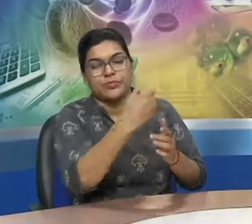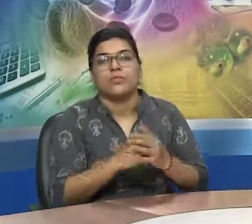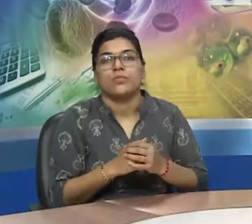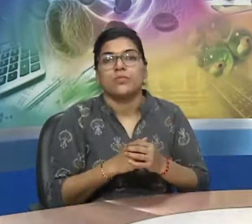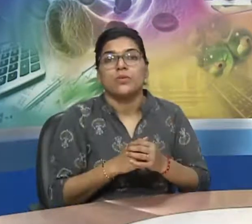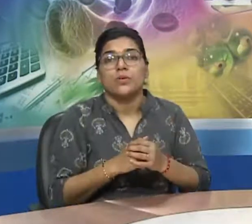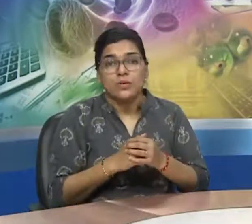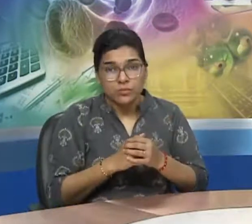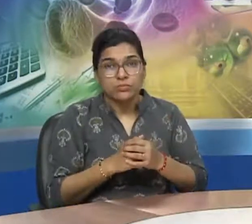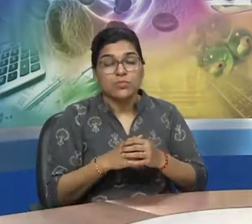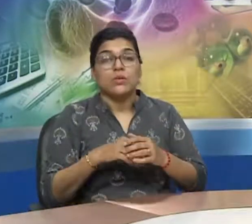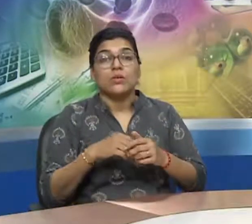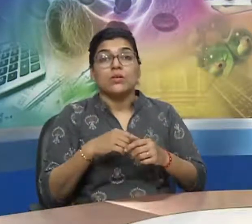The meaning is shown on the right side.